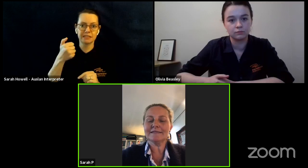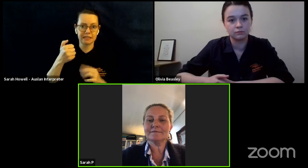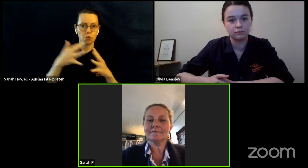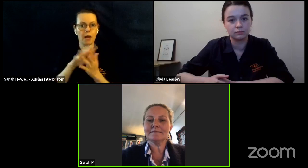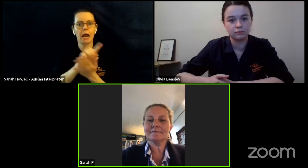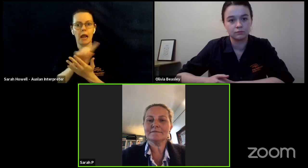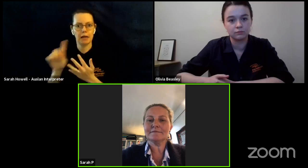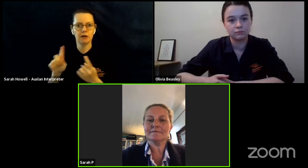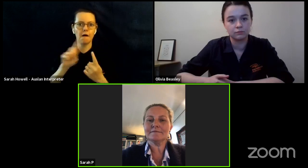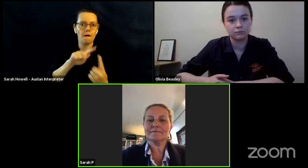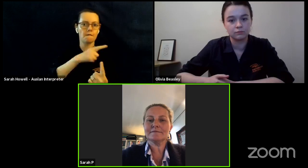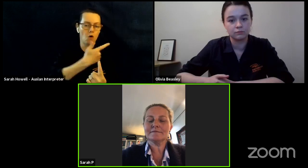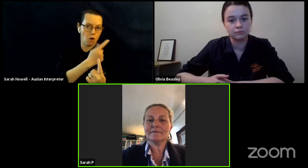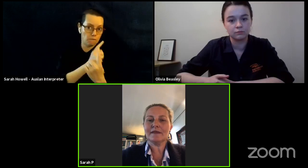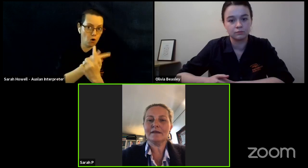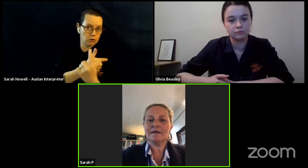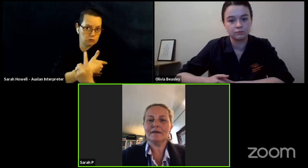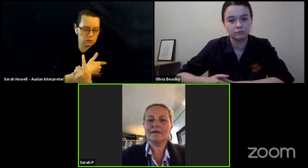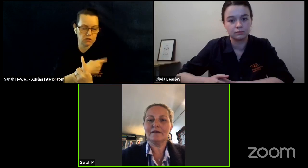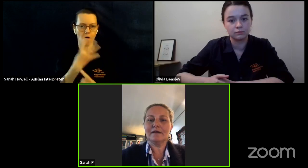apart.